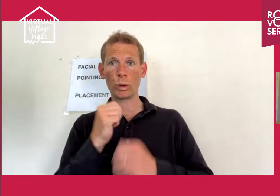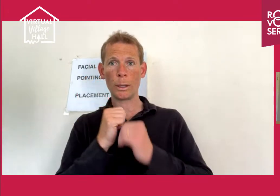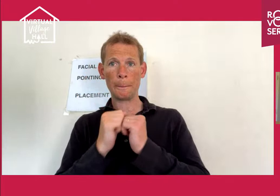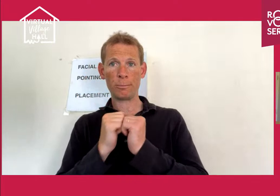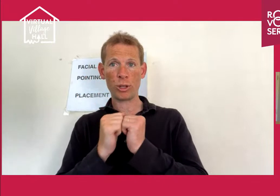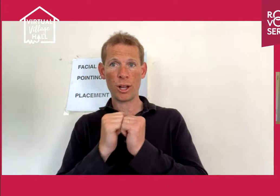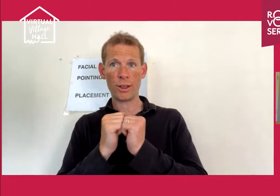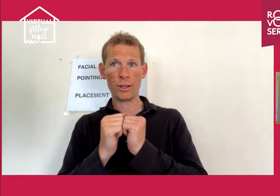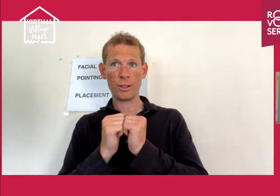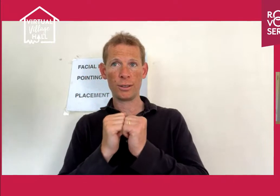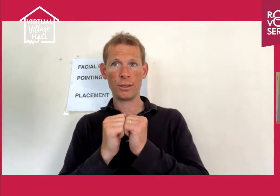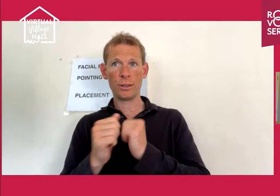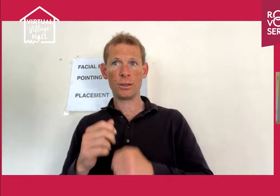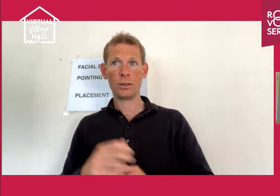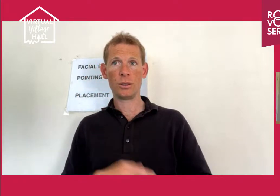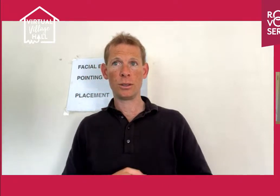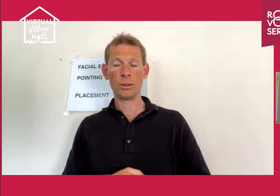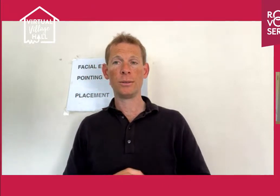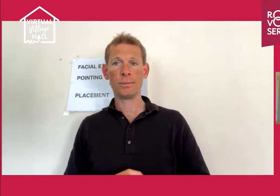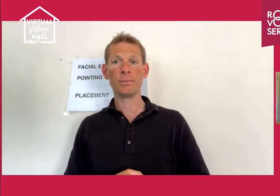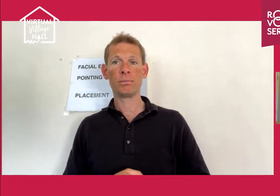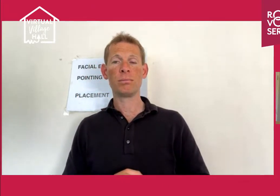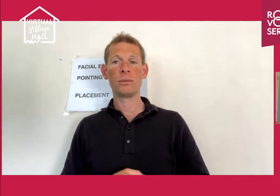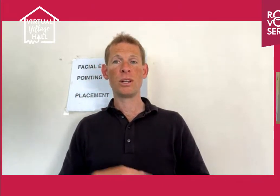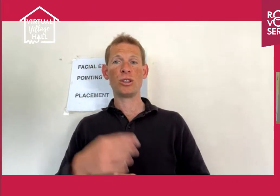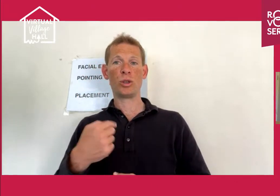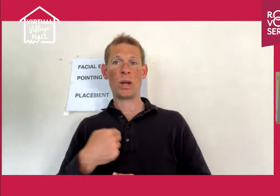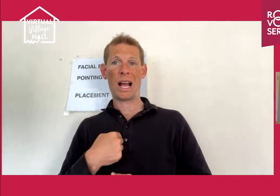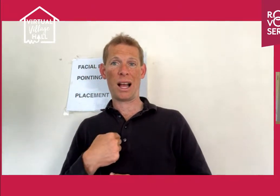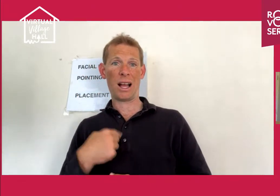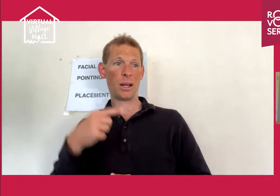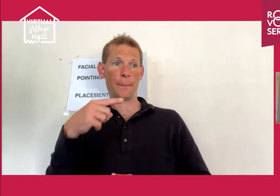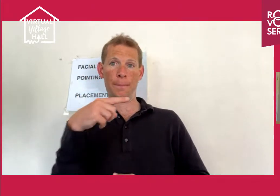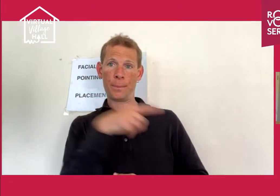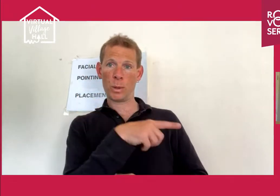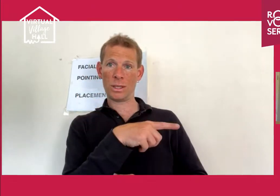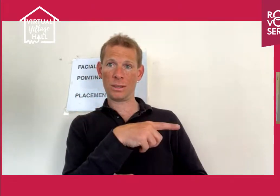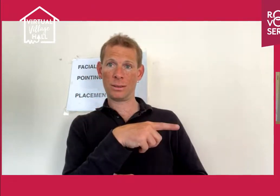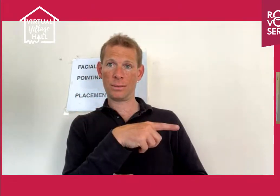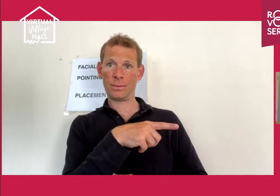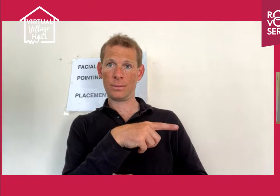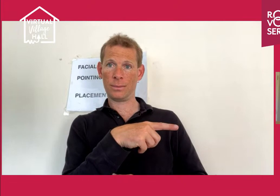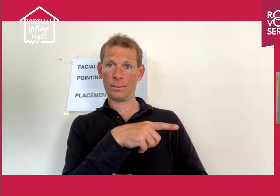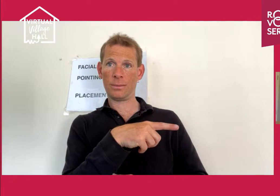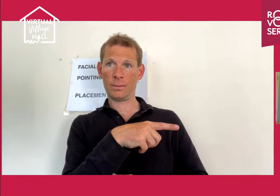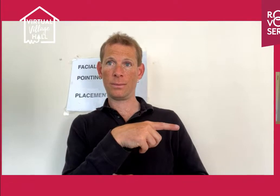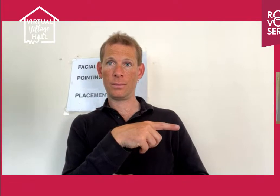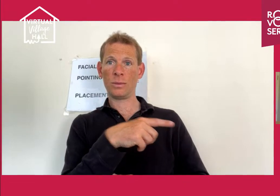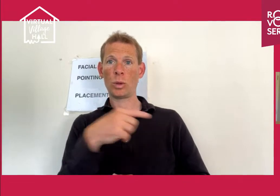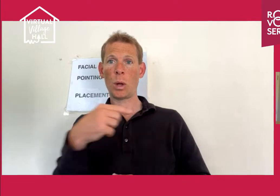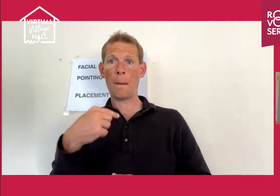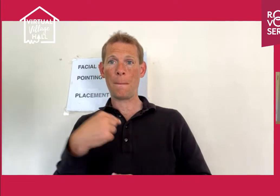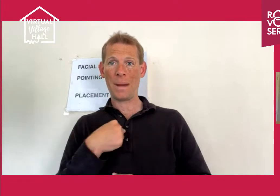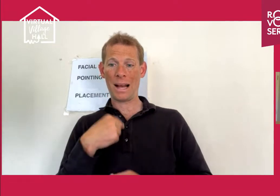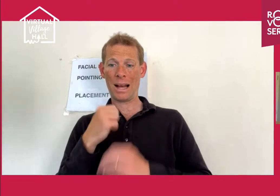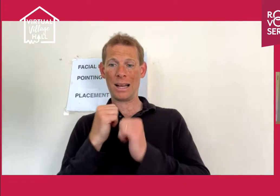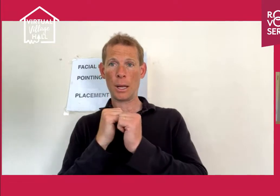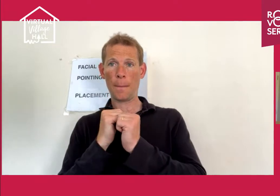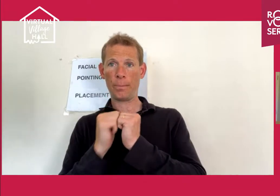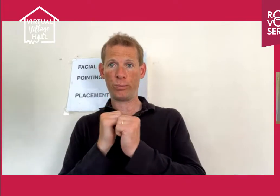So if I have two brothers, for example, and I want to talk about my brothers, I'm going to point to one space.